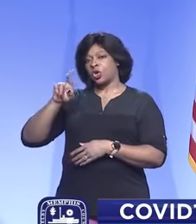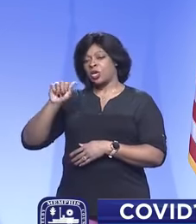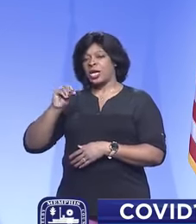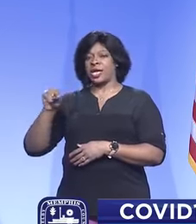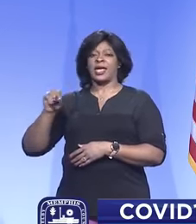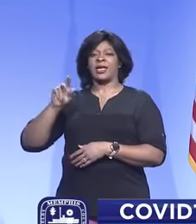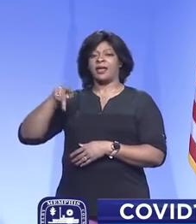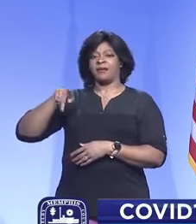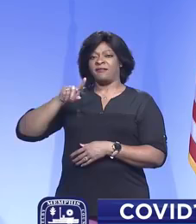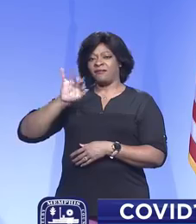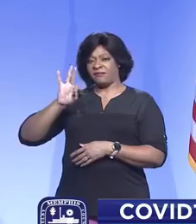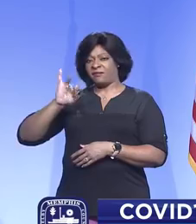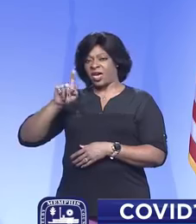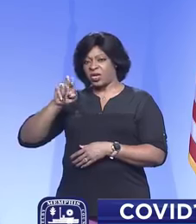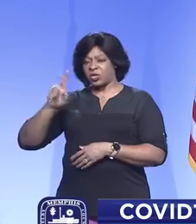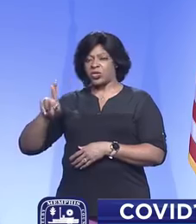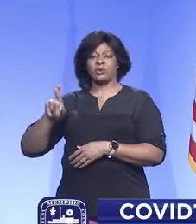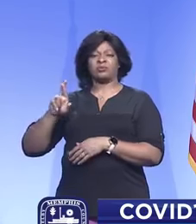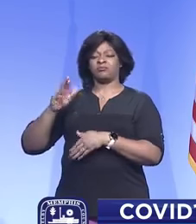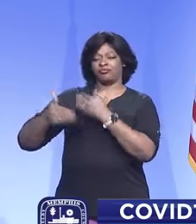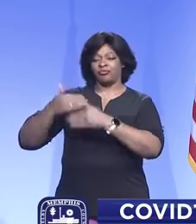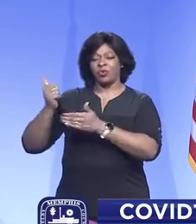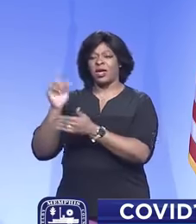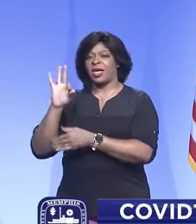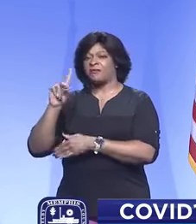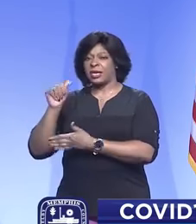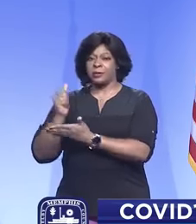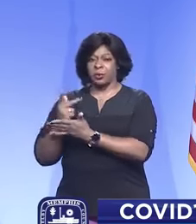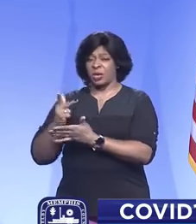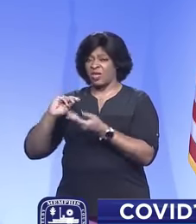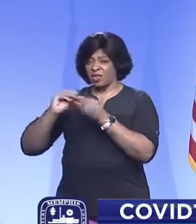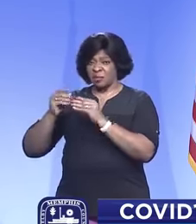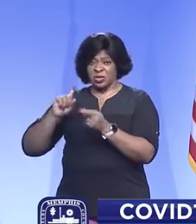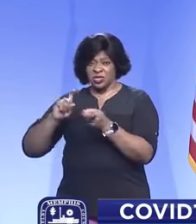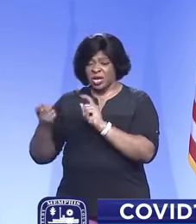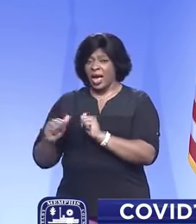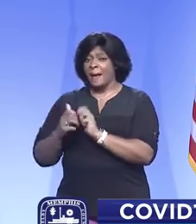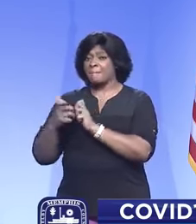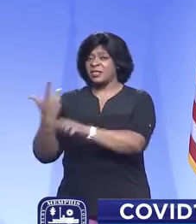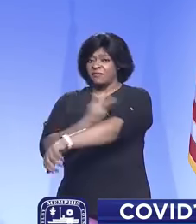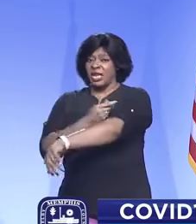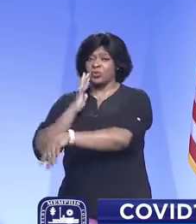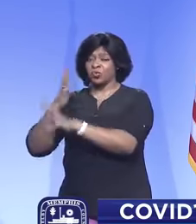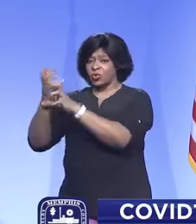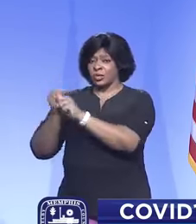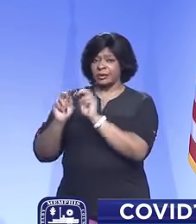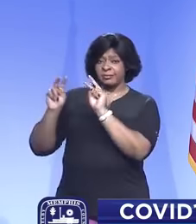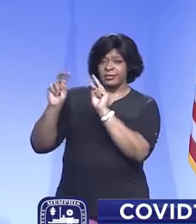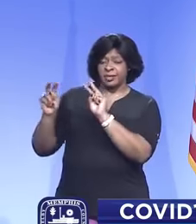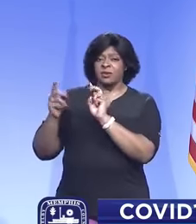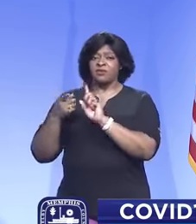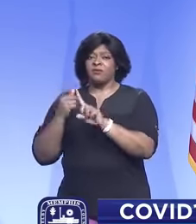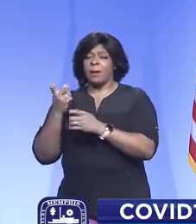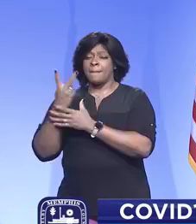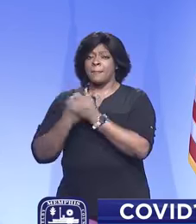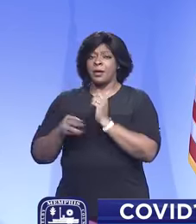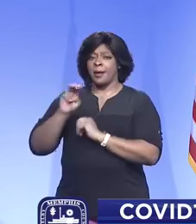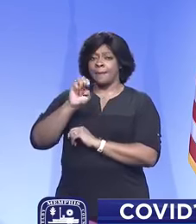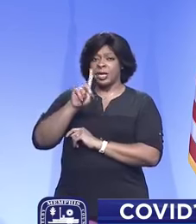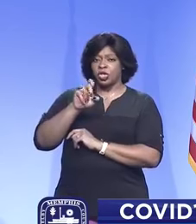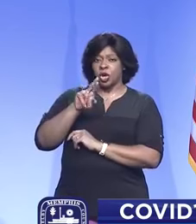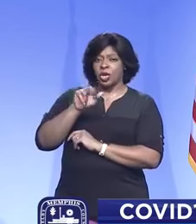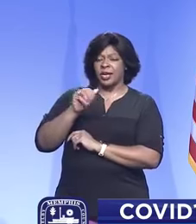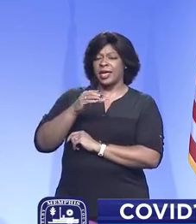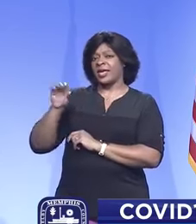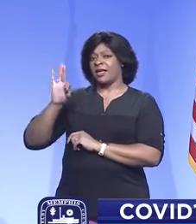processes are still going on with the FDA. Has any of the numbers changed in terms of how much you all are expecting from both Moderna and